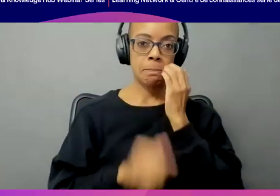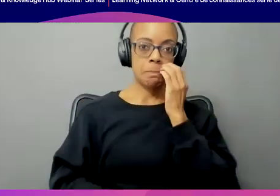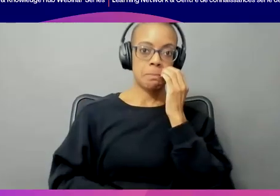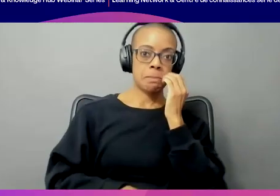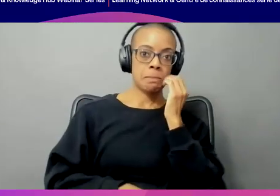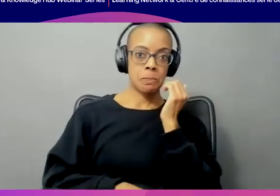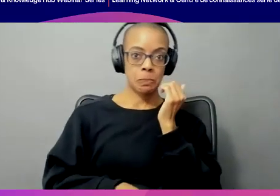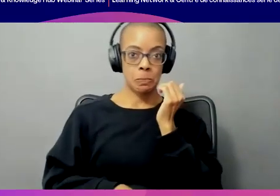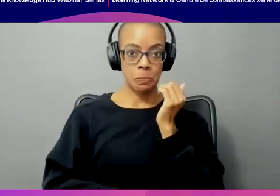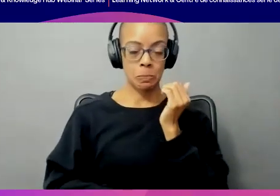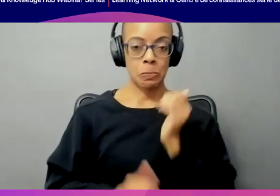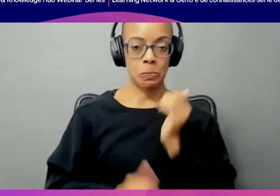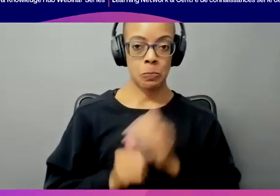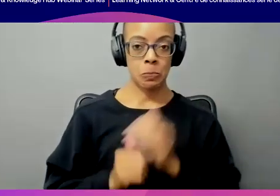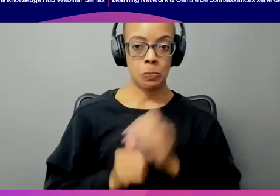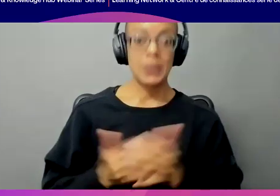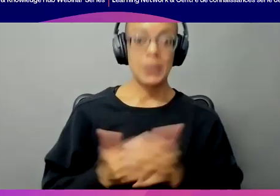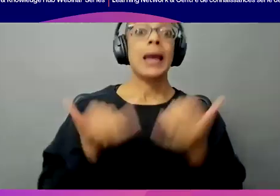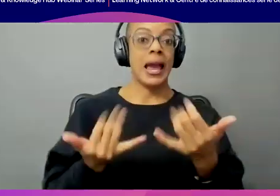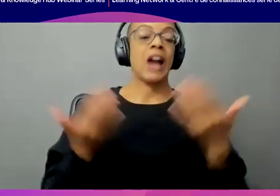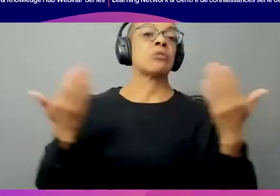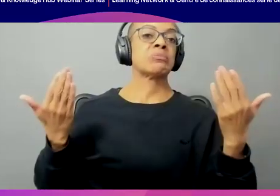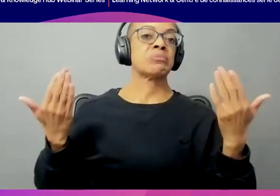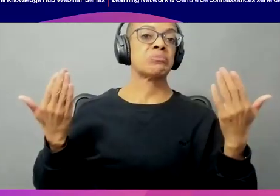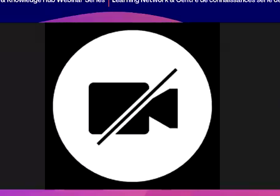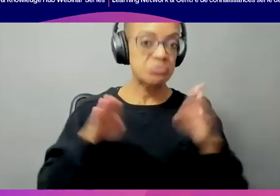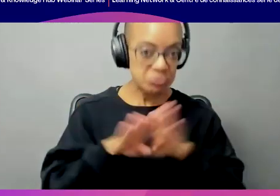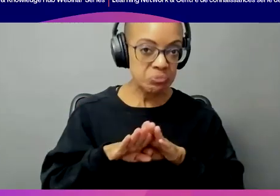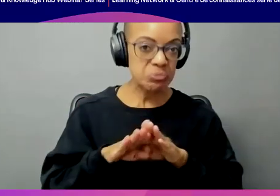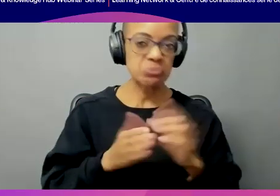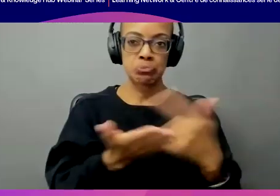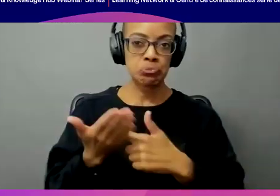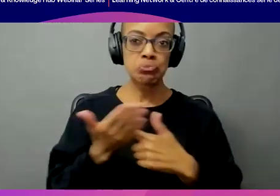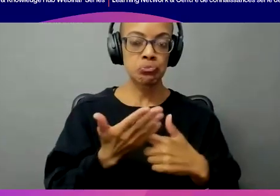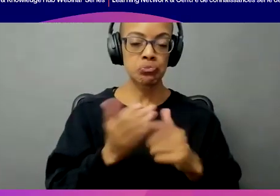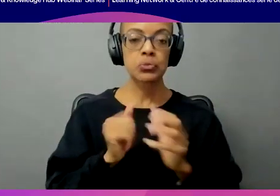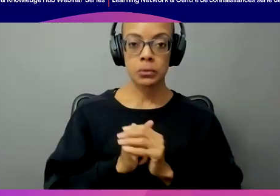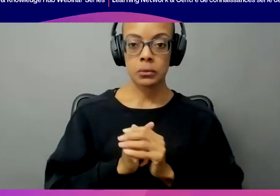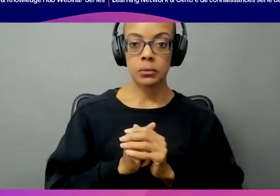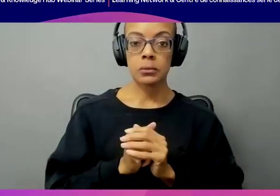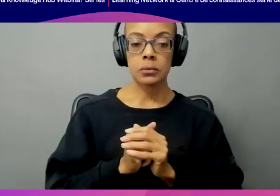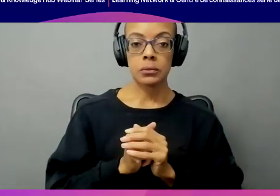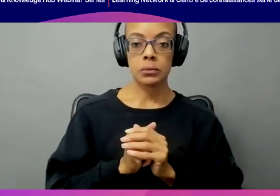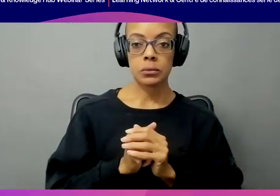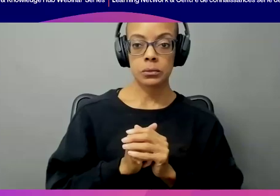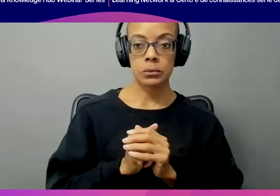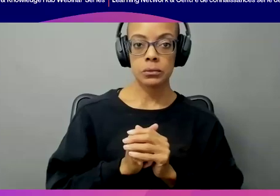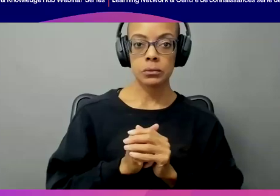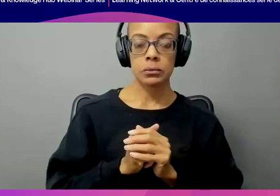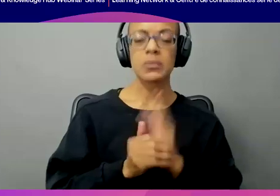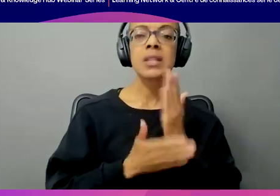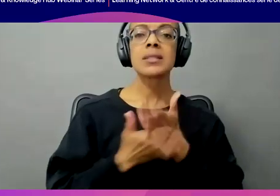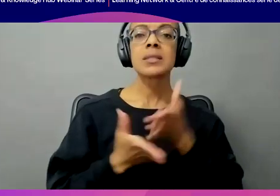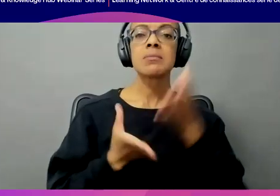so we're going to close off now. I would like to give you a bit of information